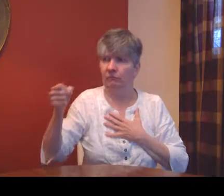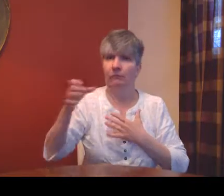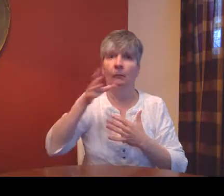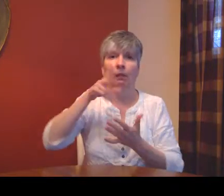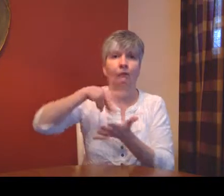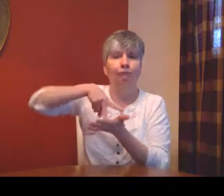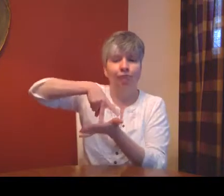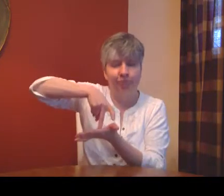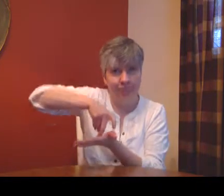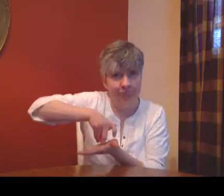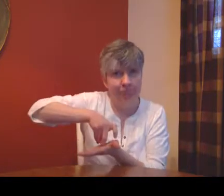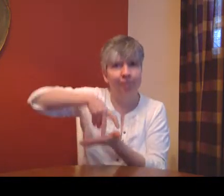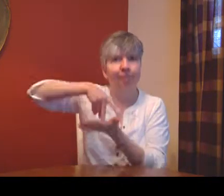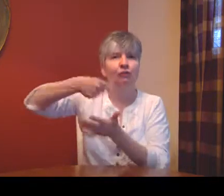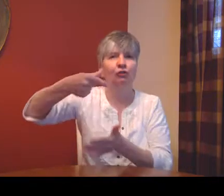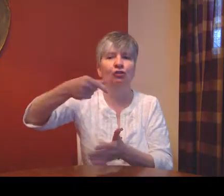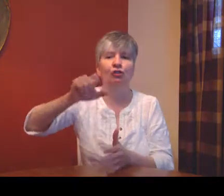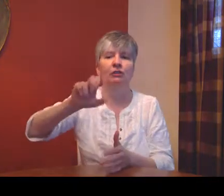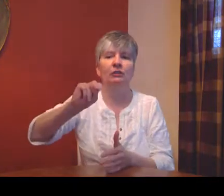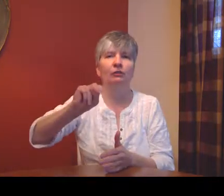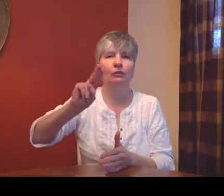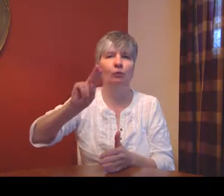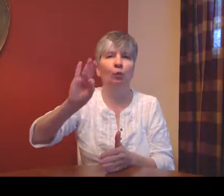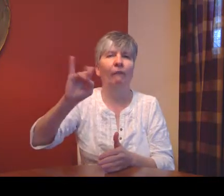My mother genuflected.